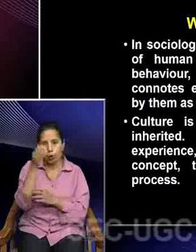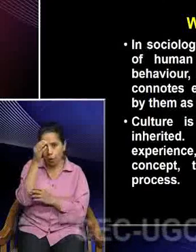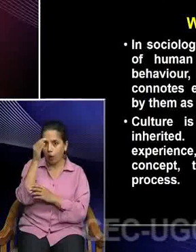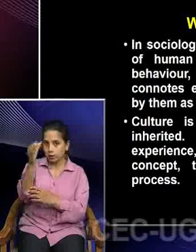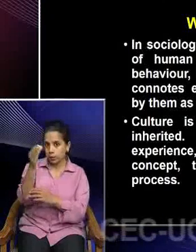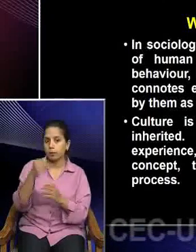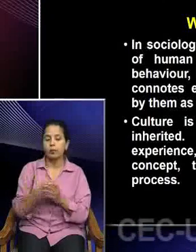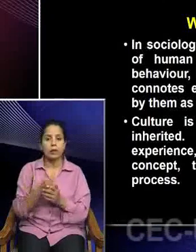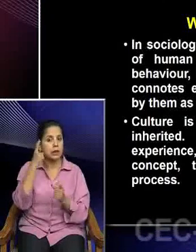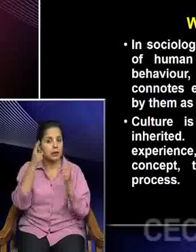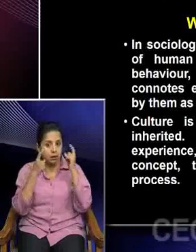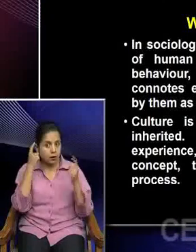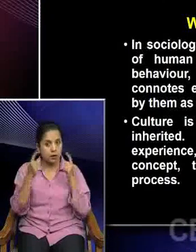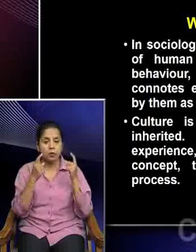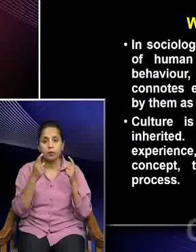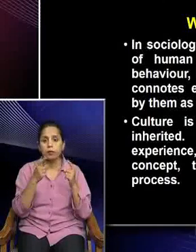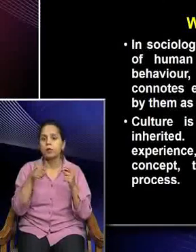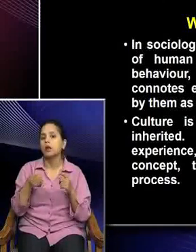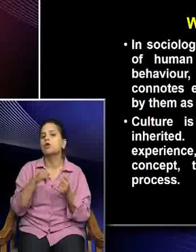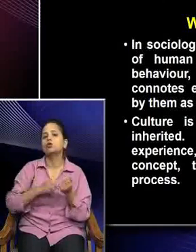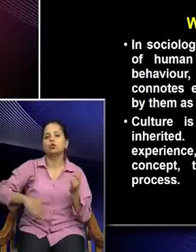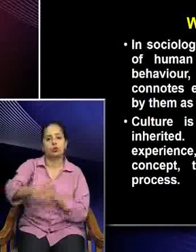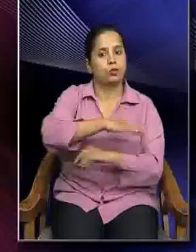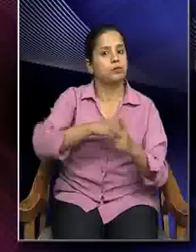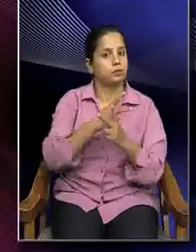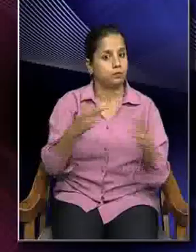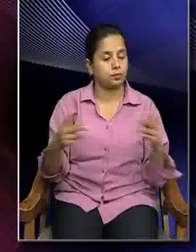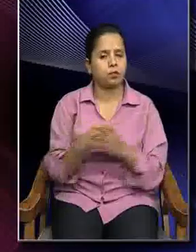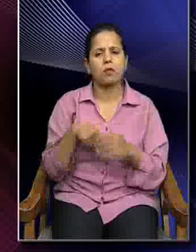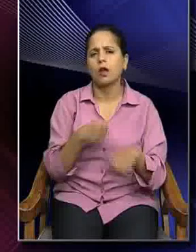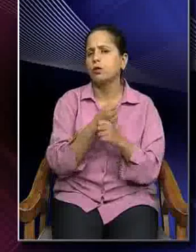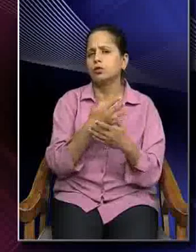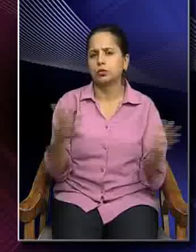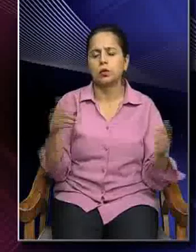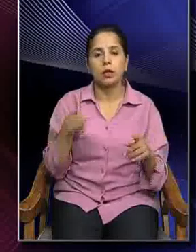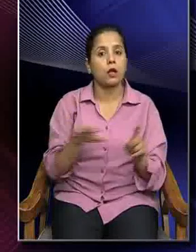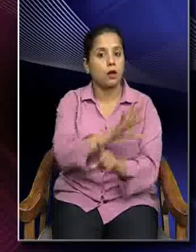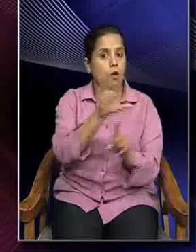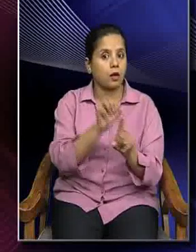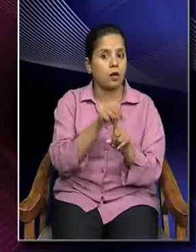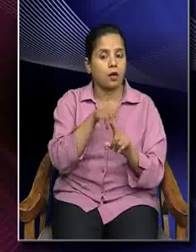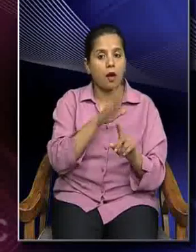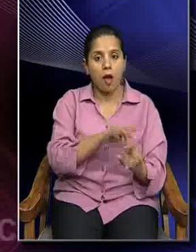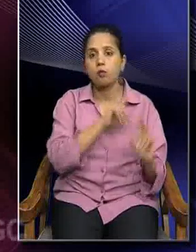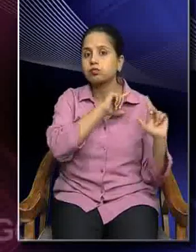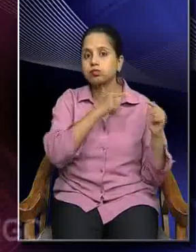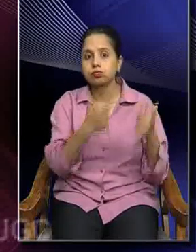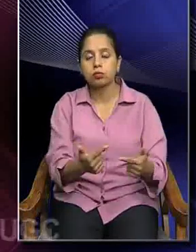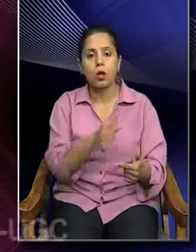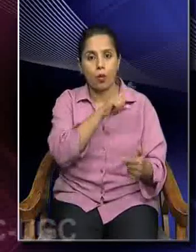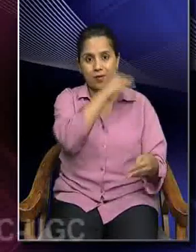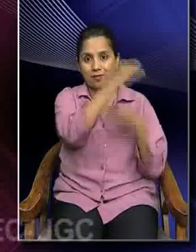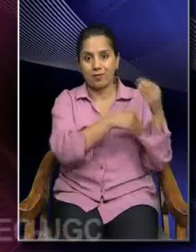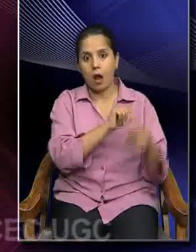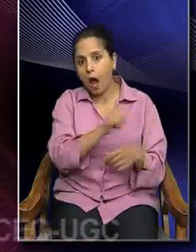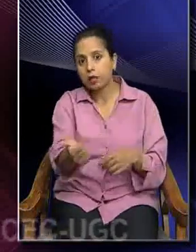concept, thinking, and socialization. So, generally, culture transfers from one generation